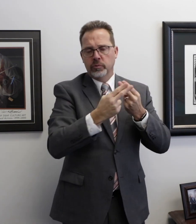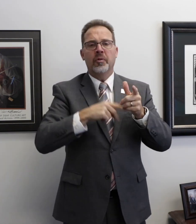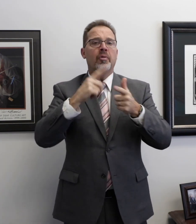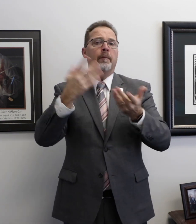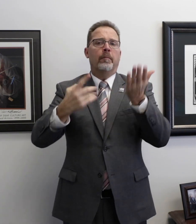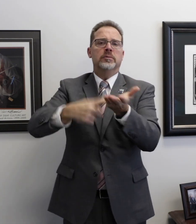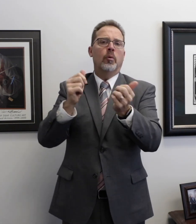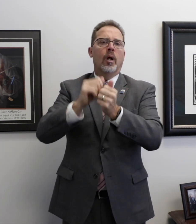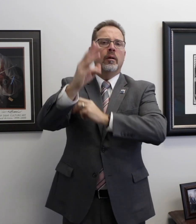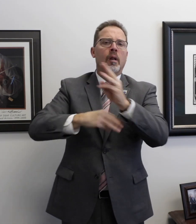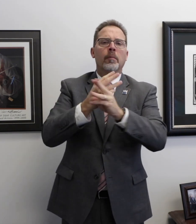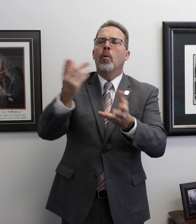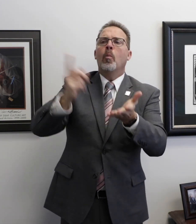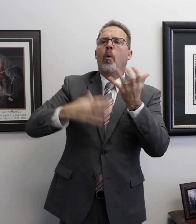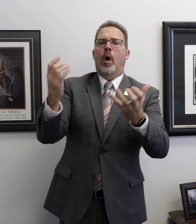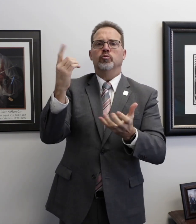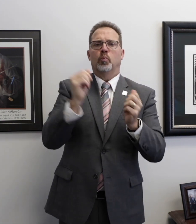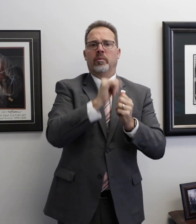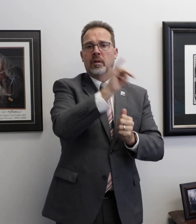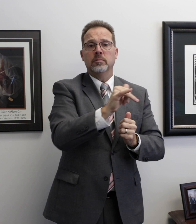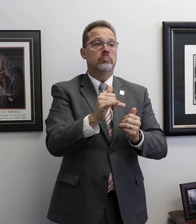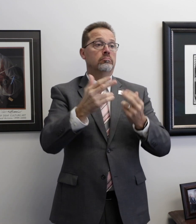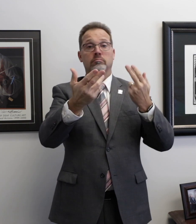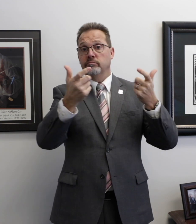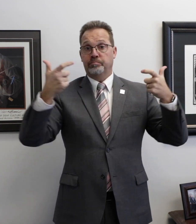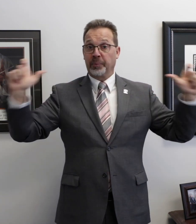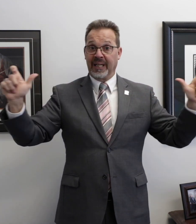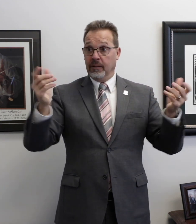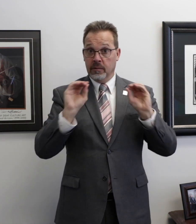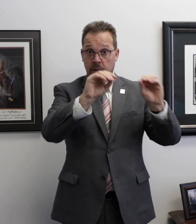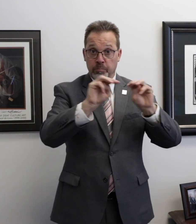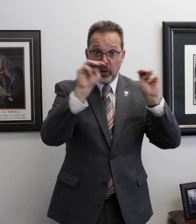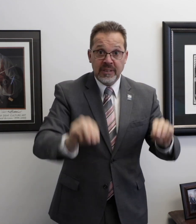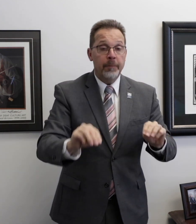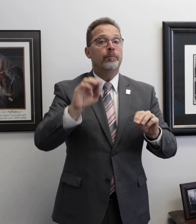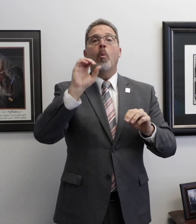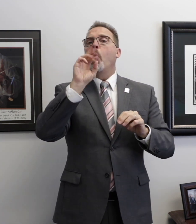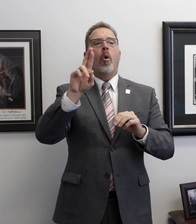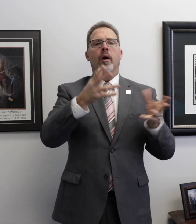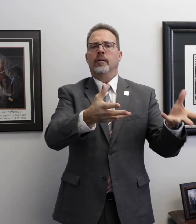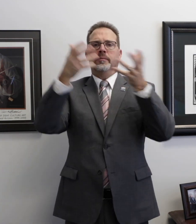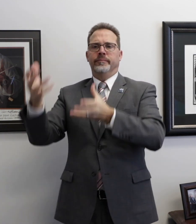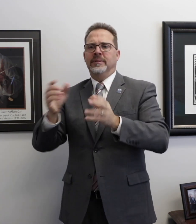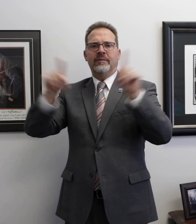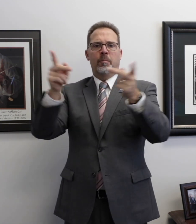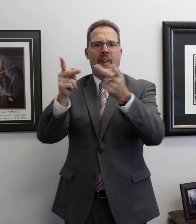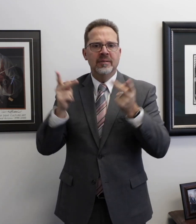and preserve its history. We're not sure yet exactly where we'll keep it. We may keep it in the museum, or because it's so large, find another place for